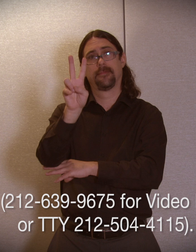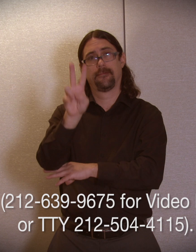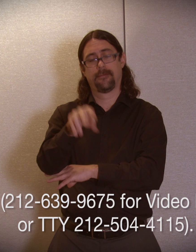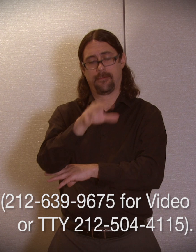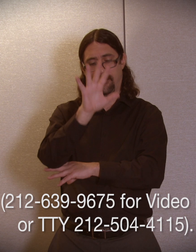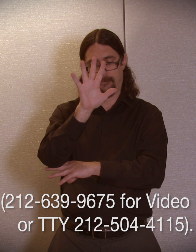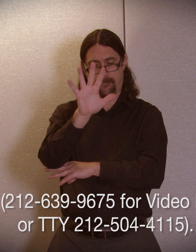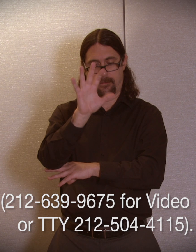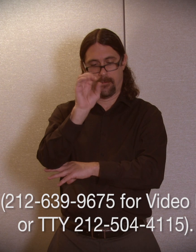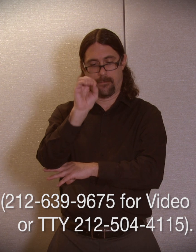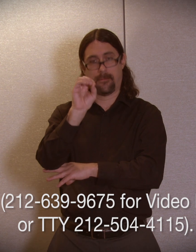Call it Instagram.